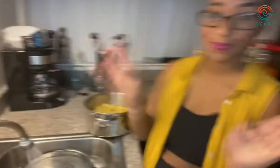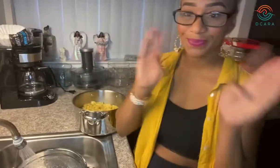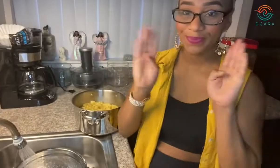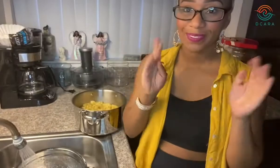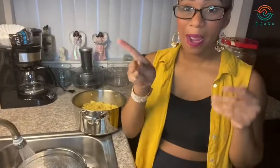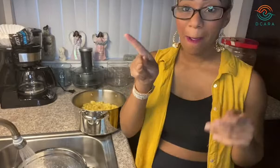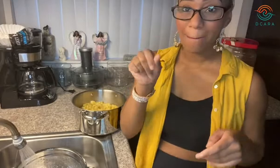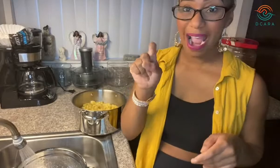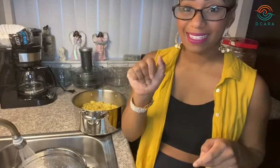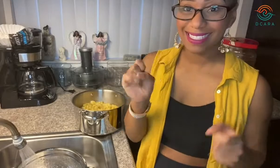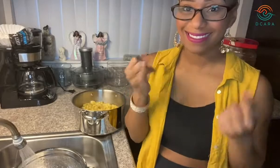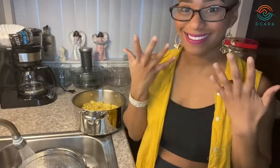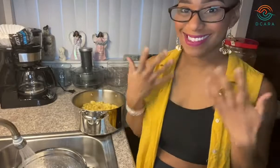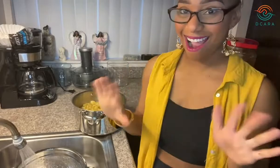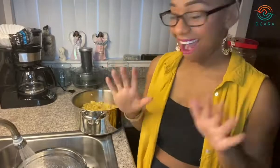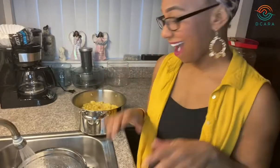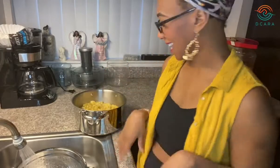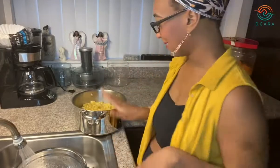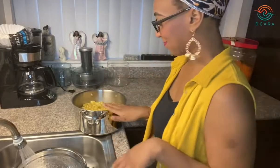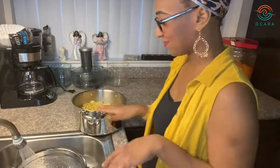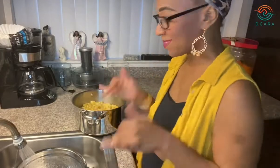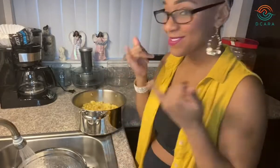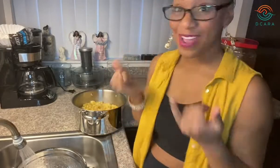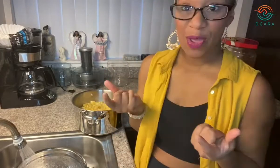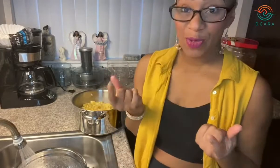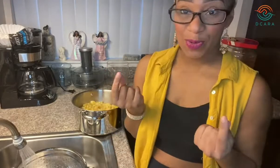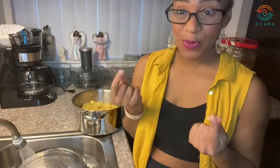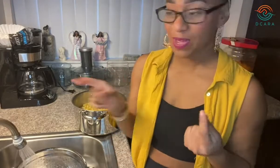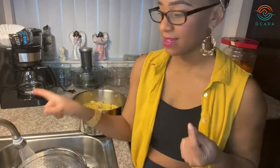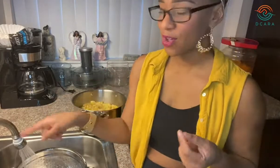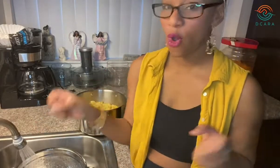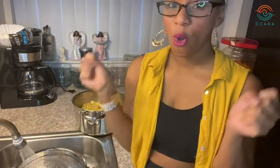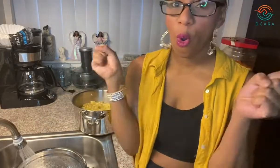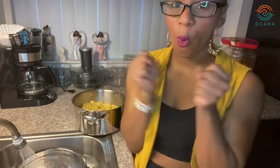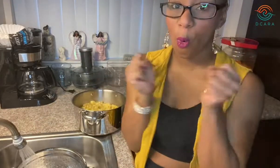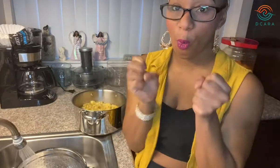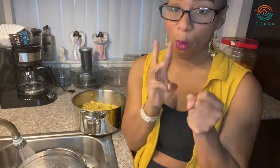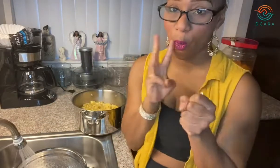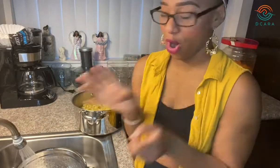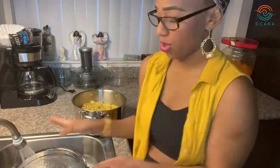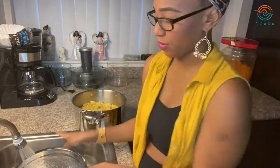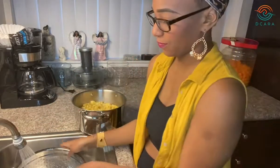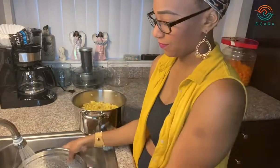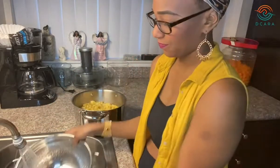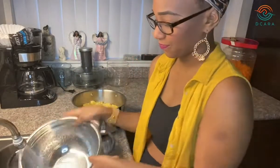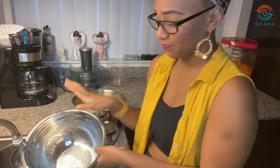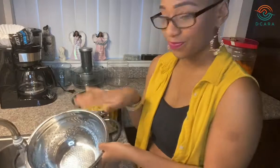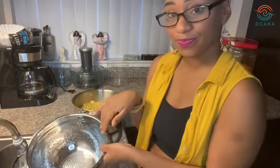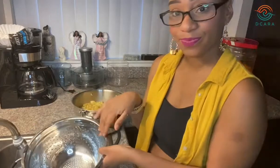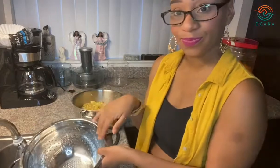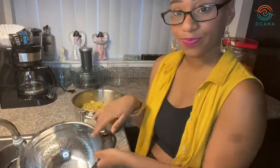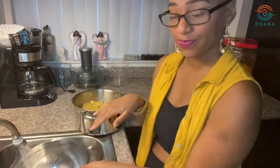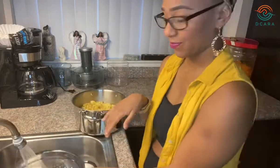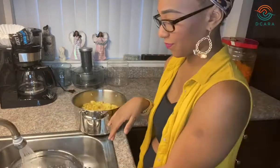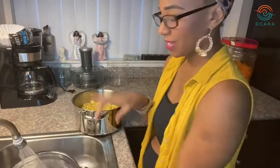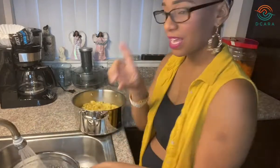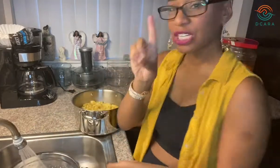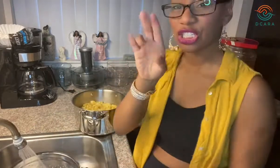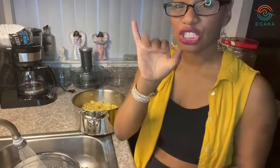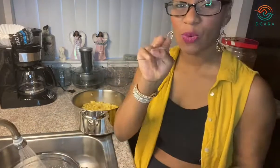burning. Our pasta is done. Now, we'll take a strainer and rinse the